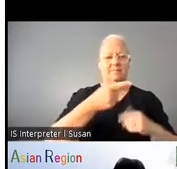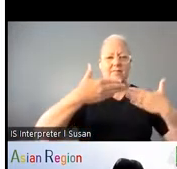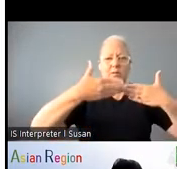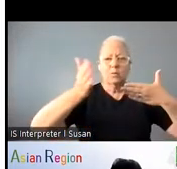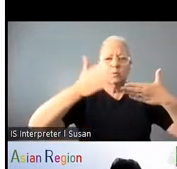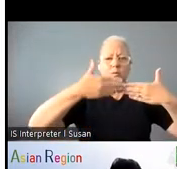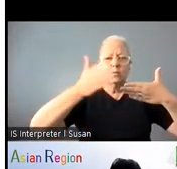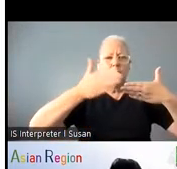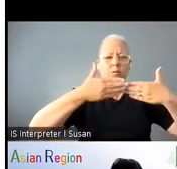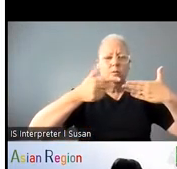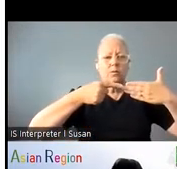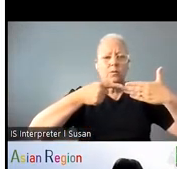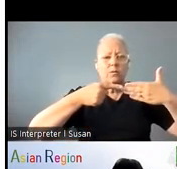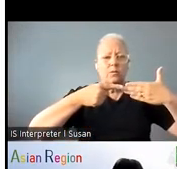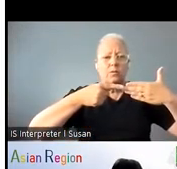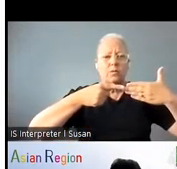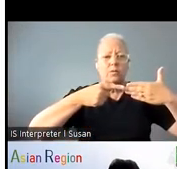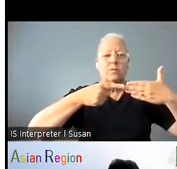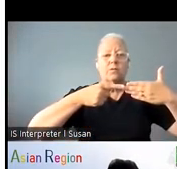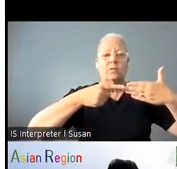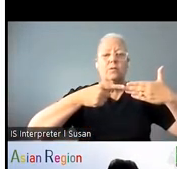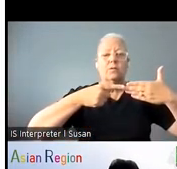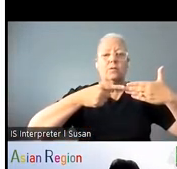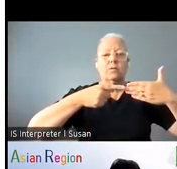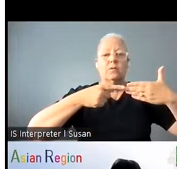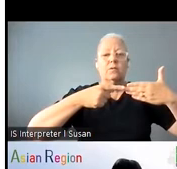is the suckling process